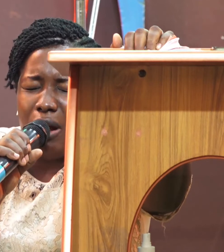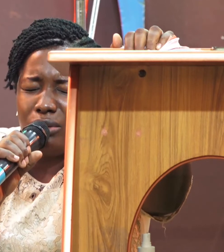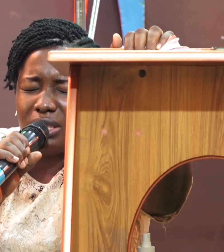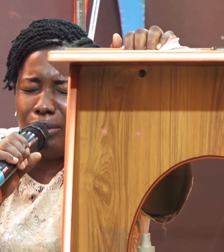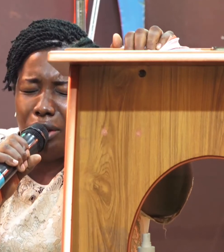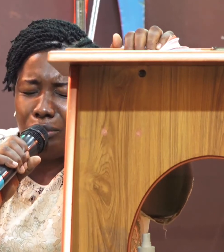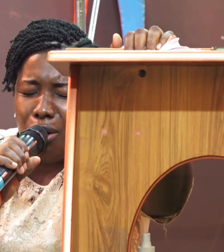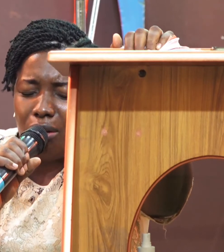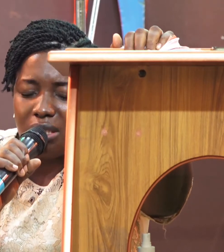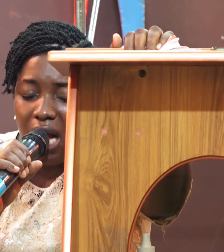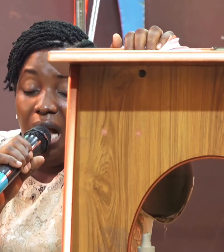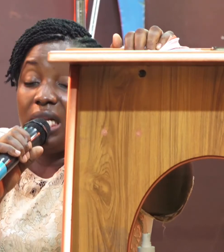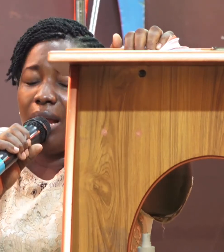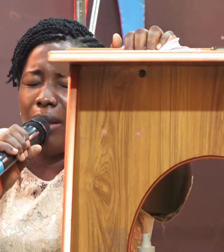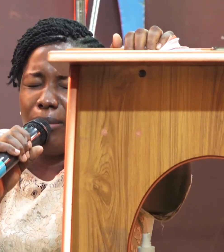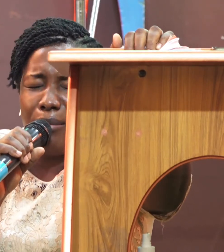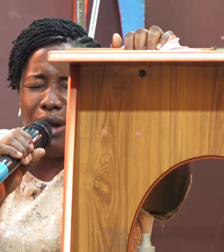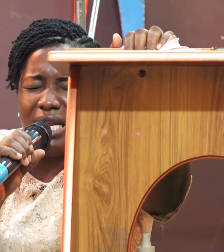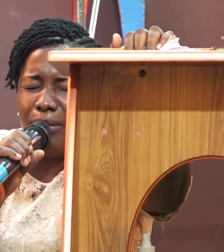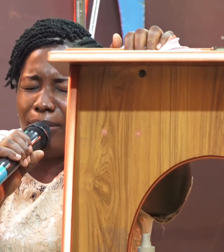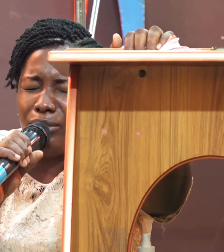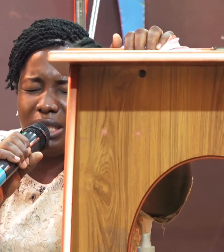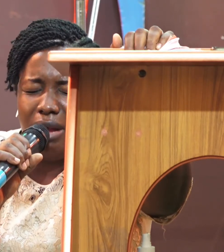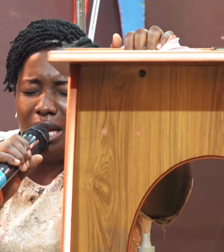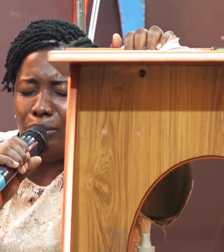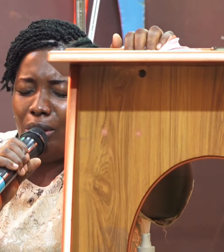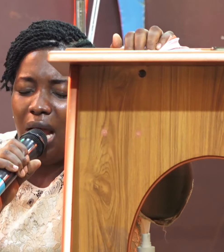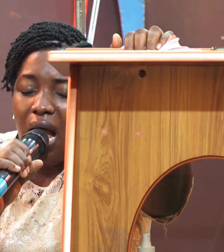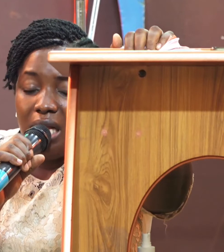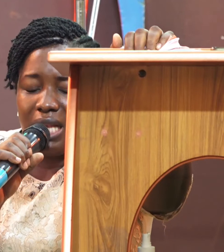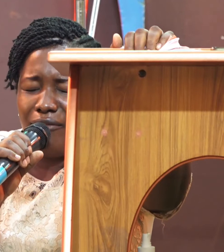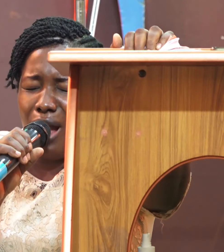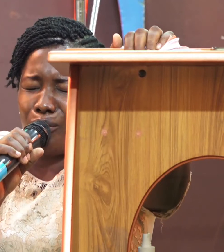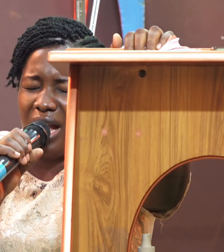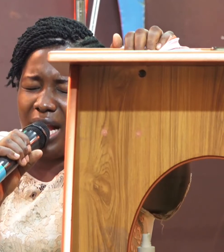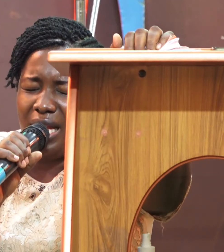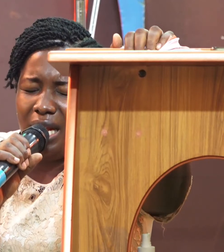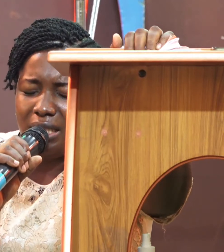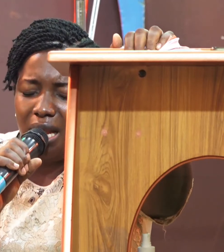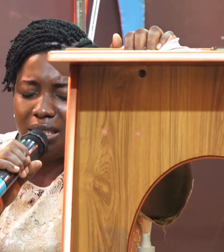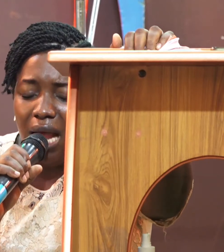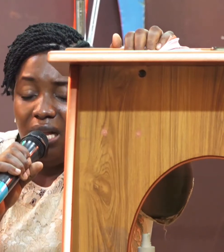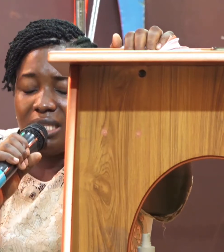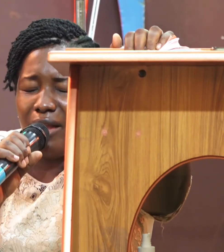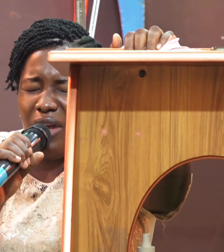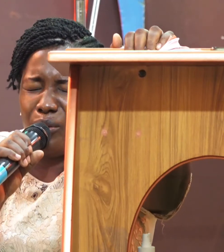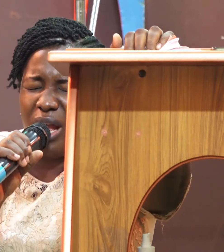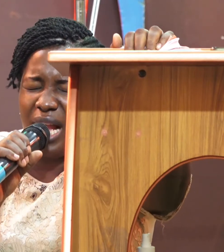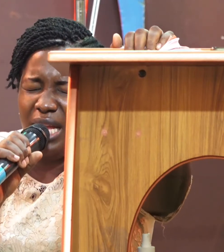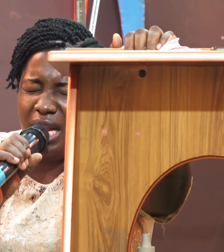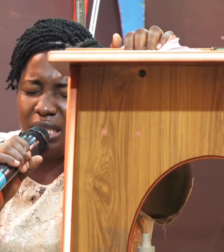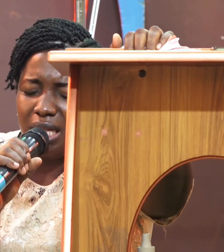omusaayi gwo gusobola okulongosa ne bwe buba bulwadde bwa mu mutima ne buwona temba nkwegayirira taata